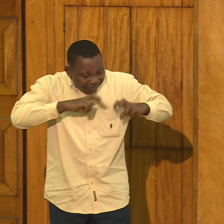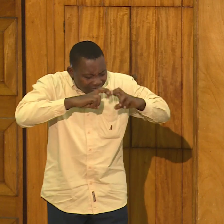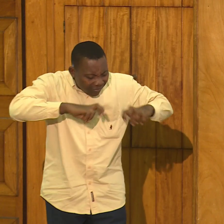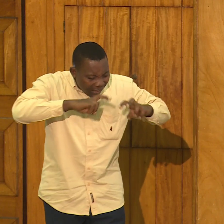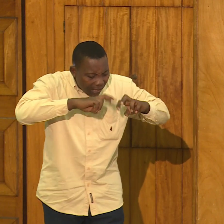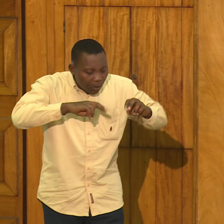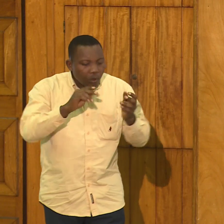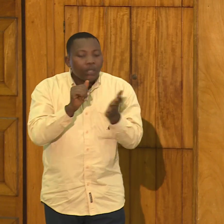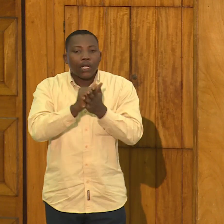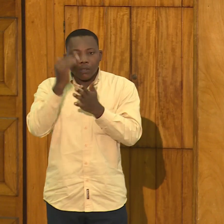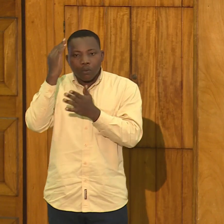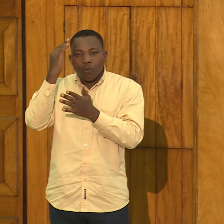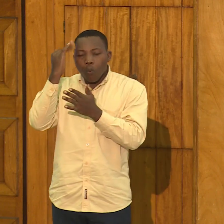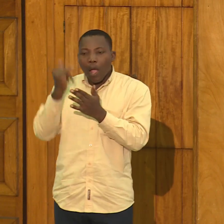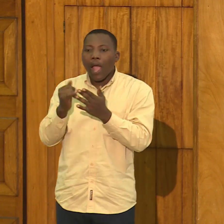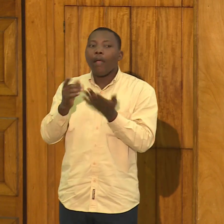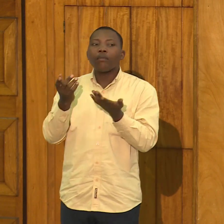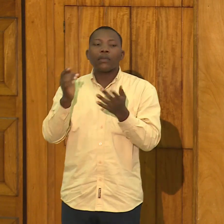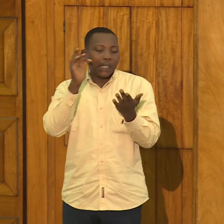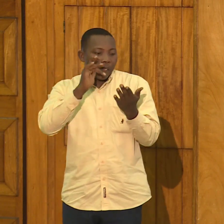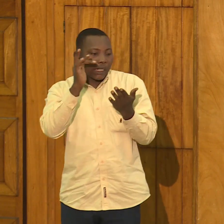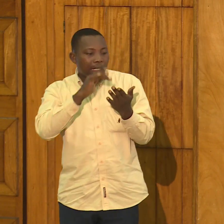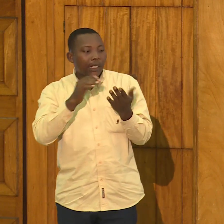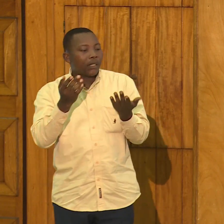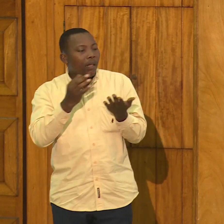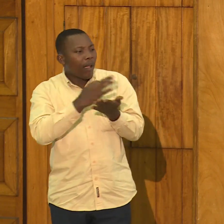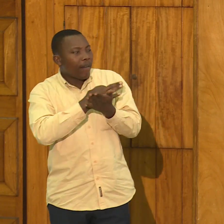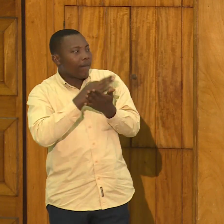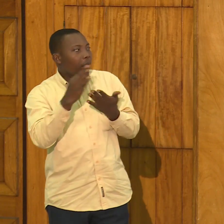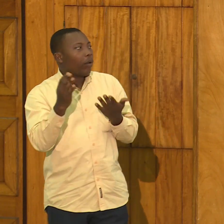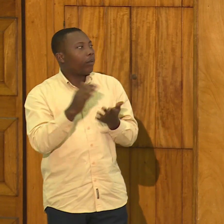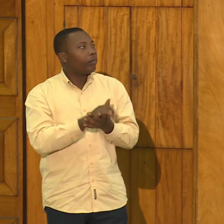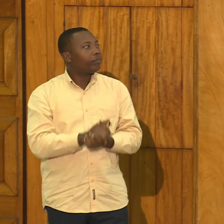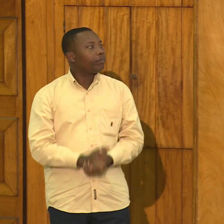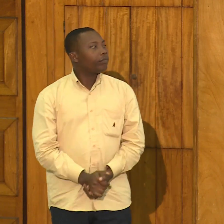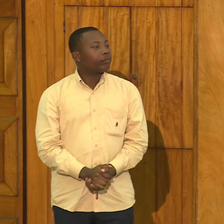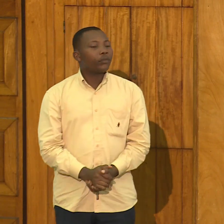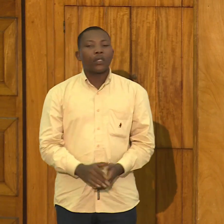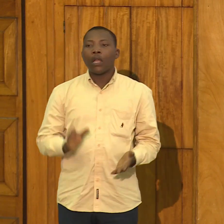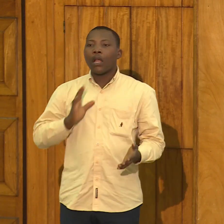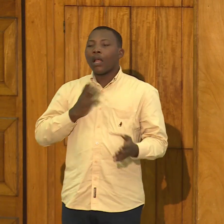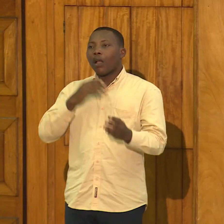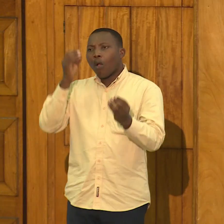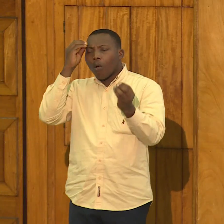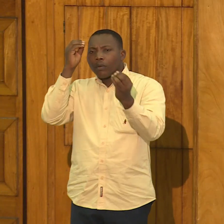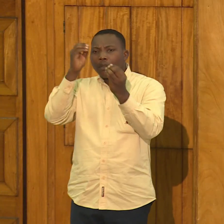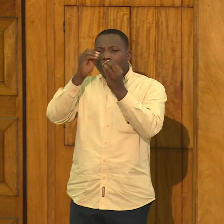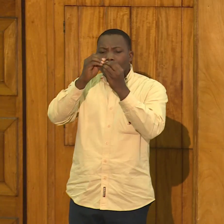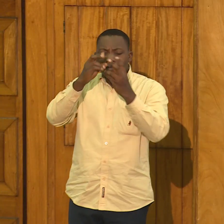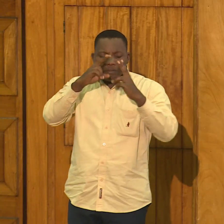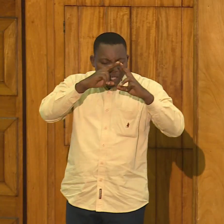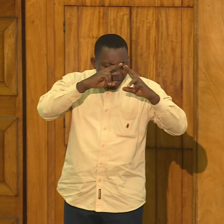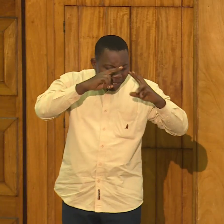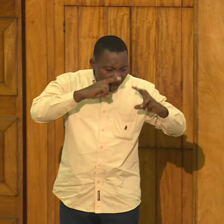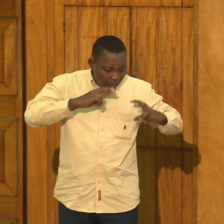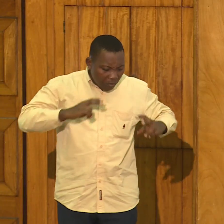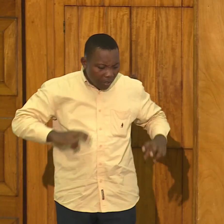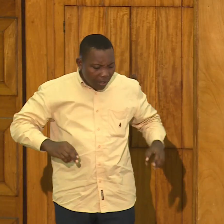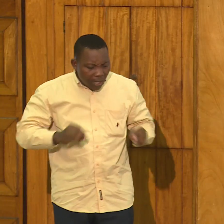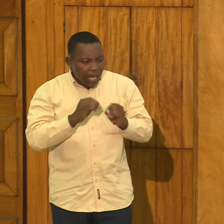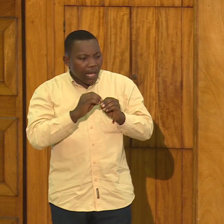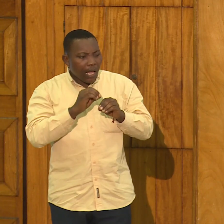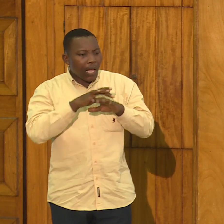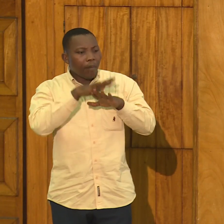this study is set to fill. So our objective was to examine the impact